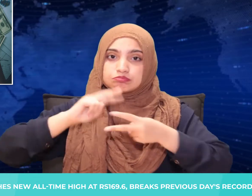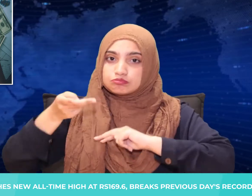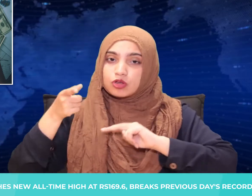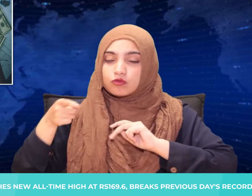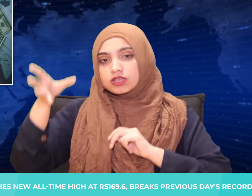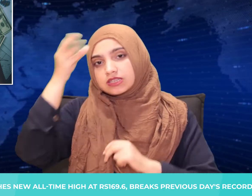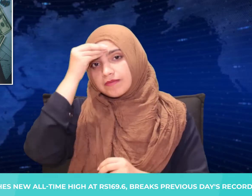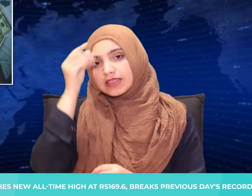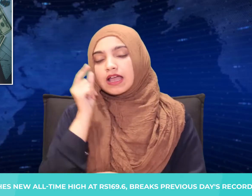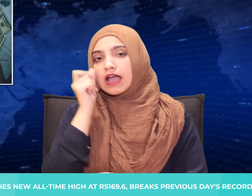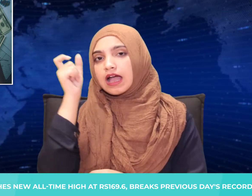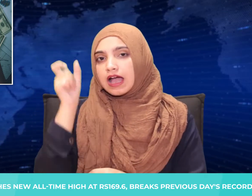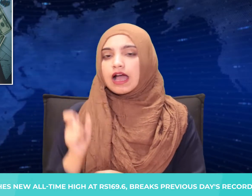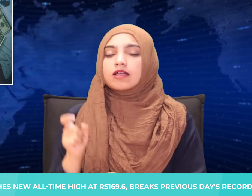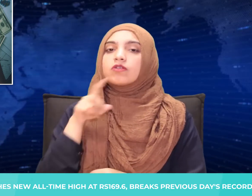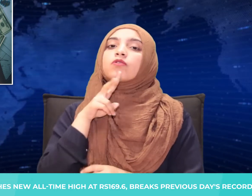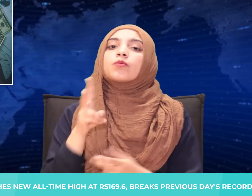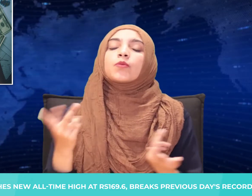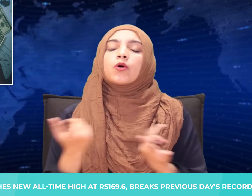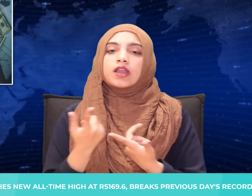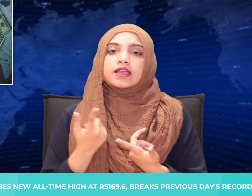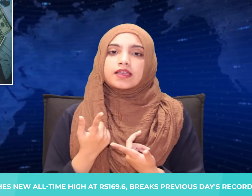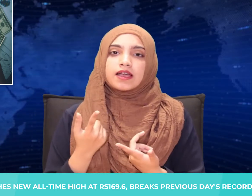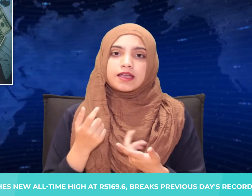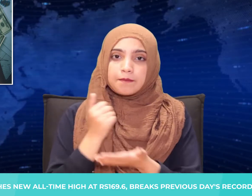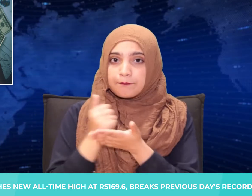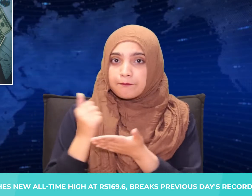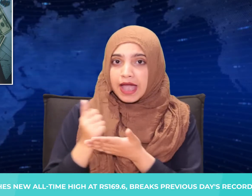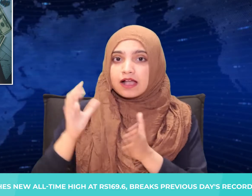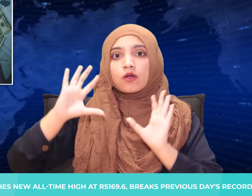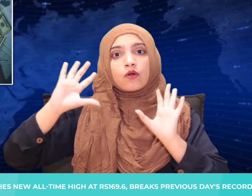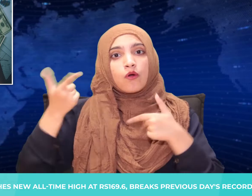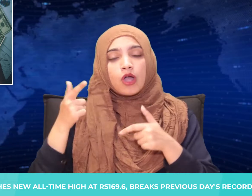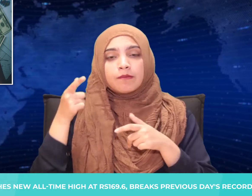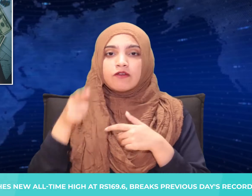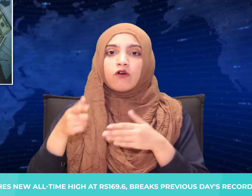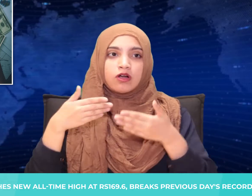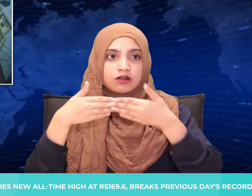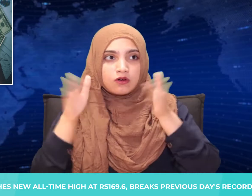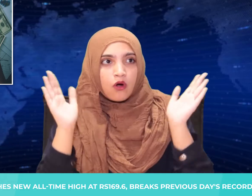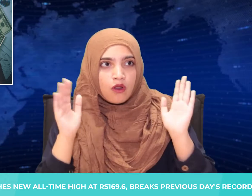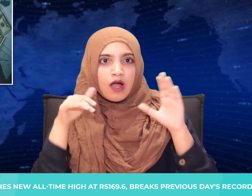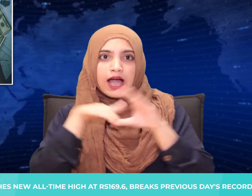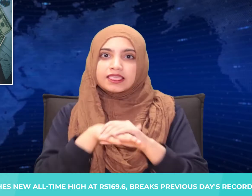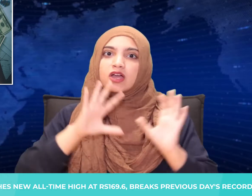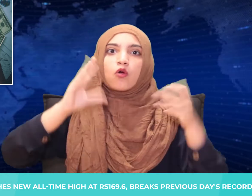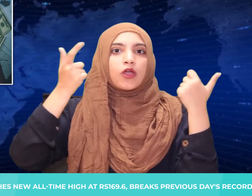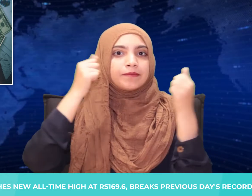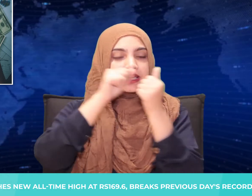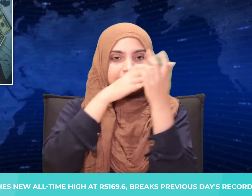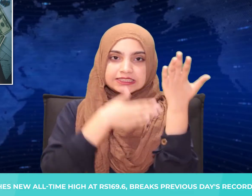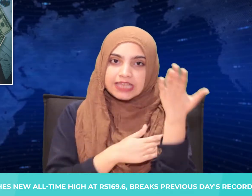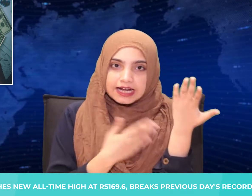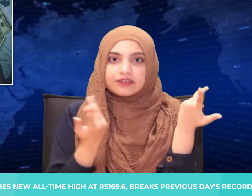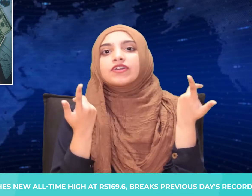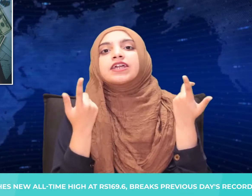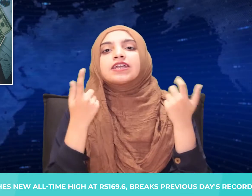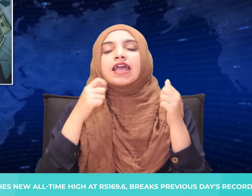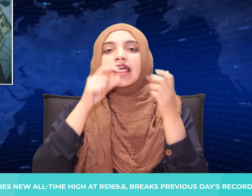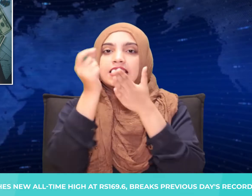the central bank asked banks not to unnecessarily open letter of credit for importers, which helped